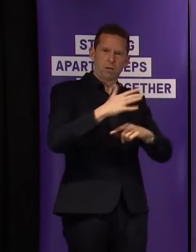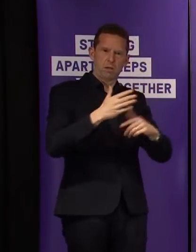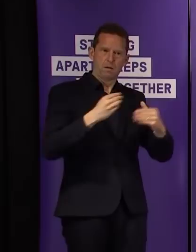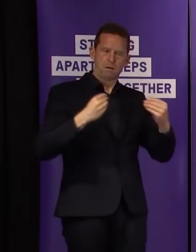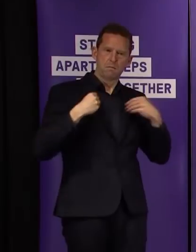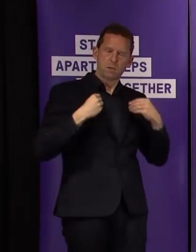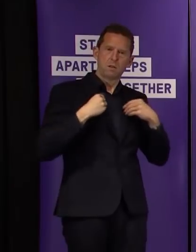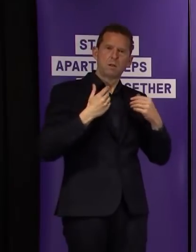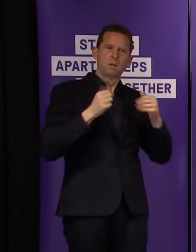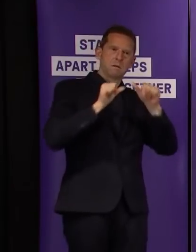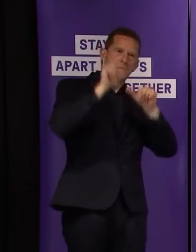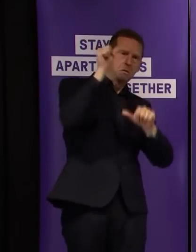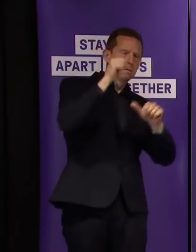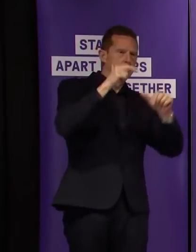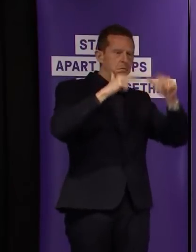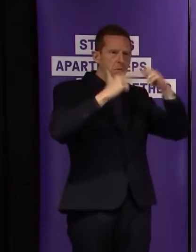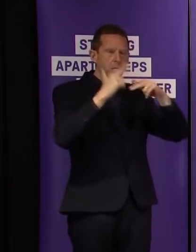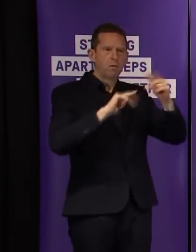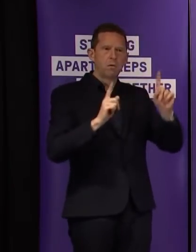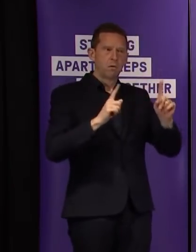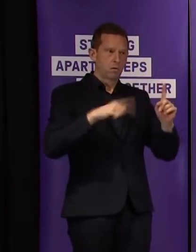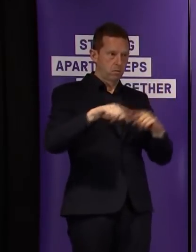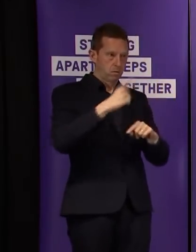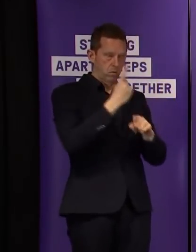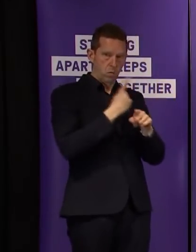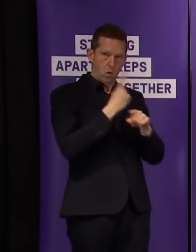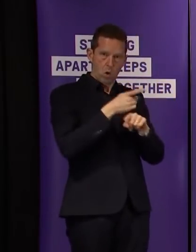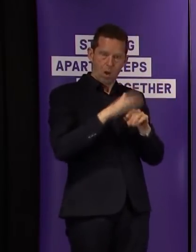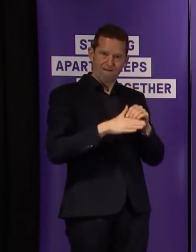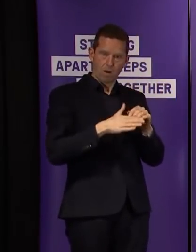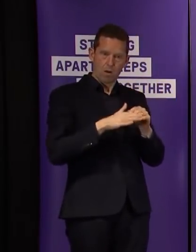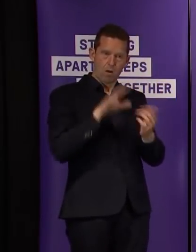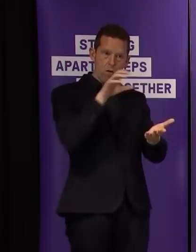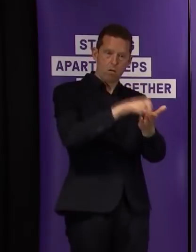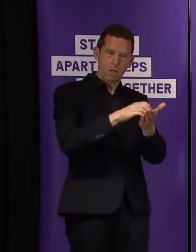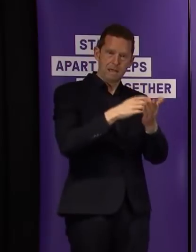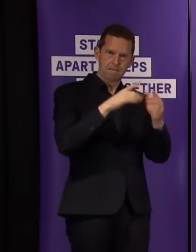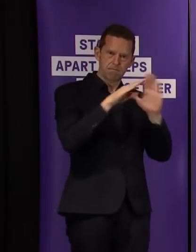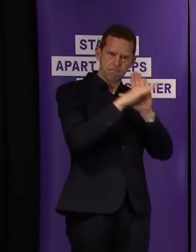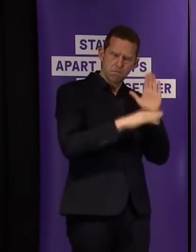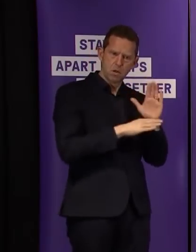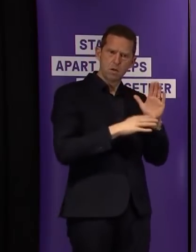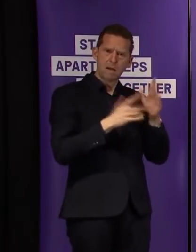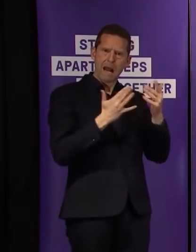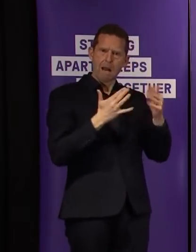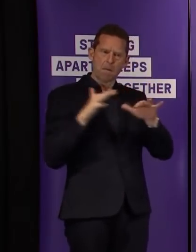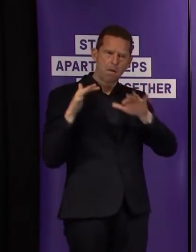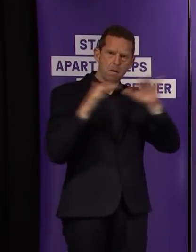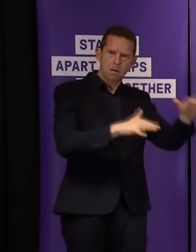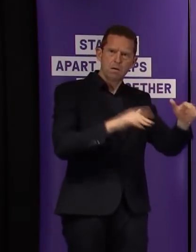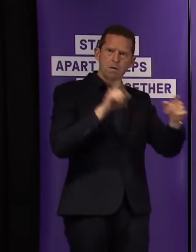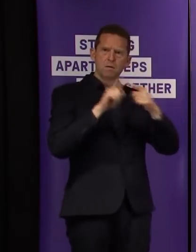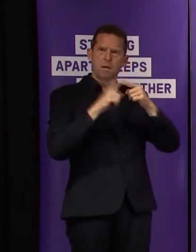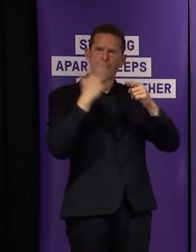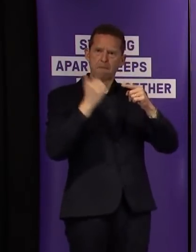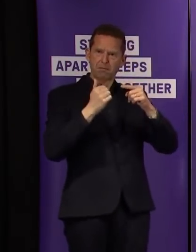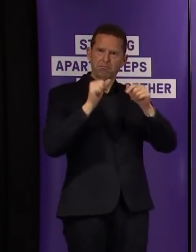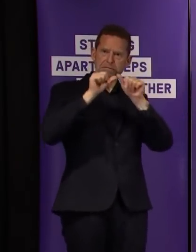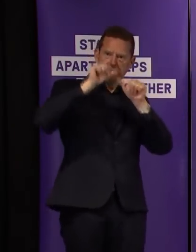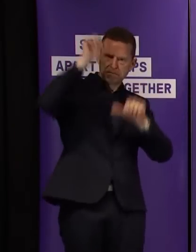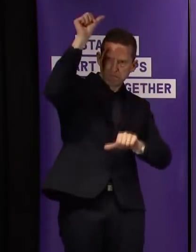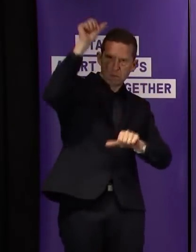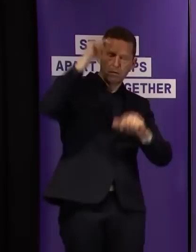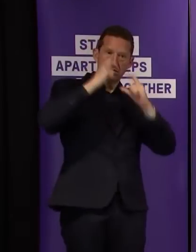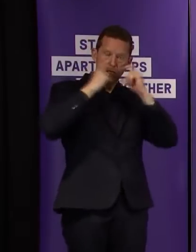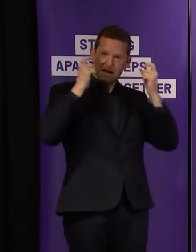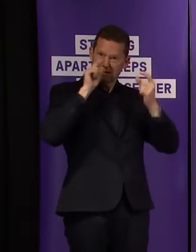What exactly is that? And is that you're talking about major construction sites? And what are the rules for home renovations and sure. tradies who have been able to go